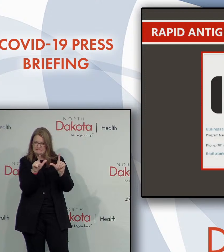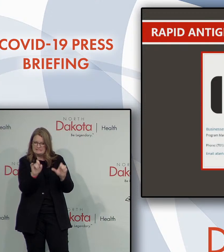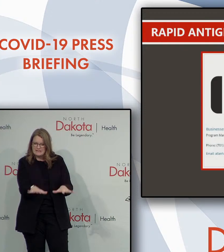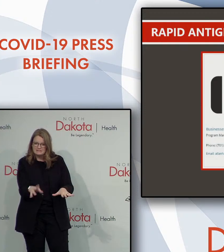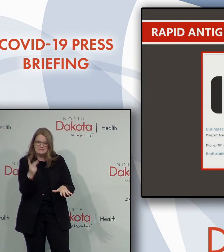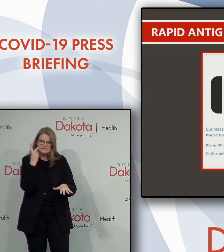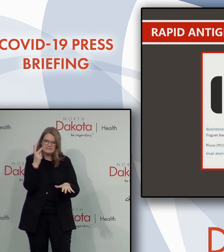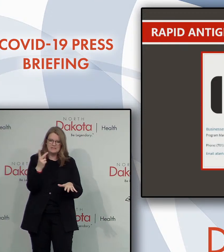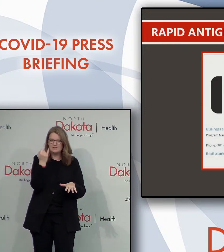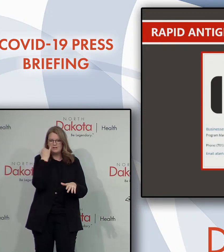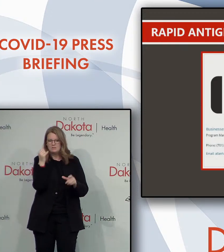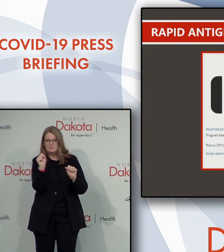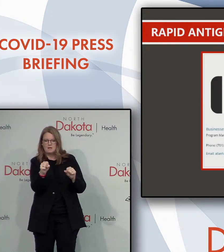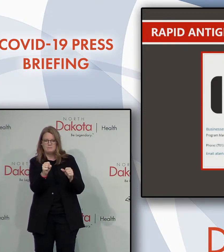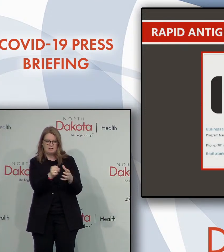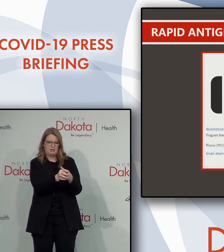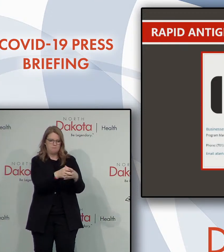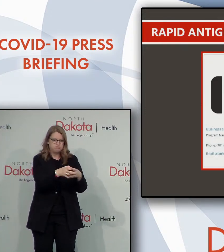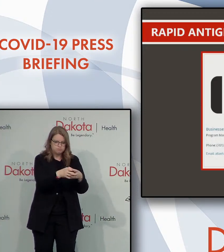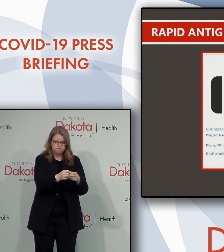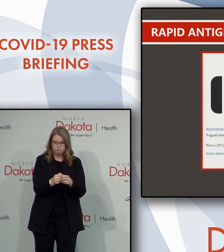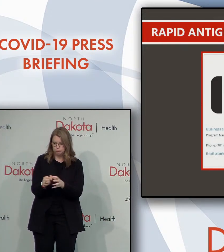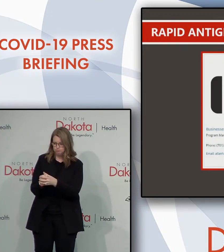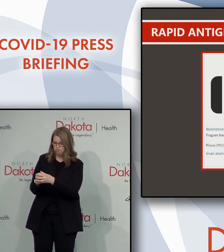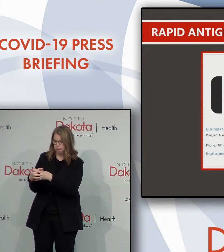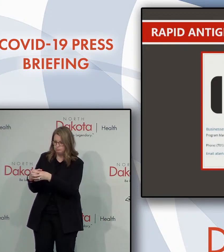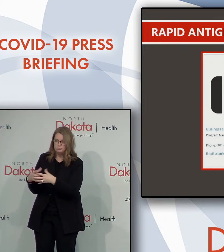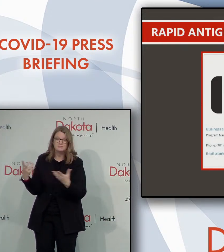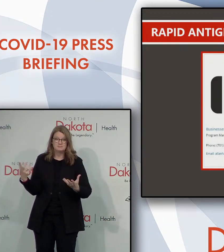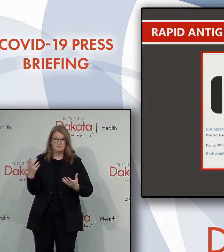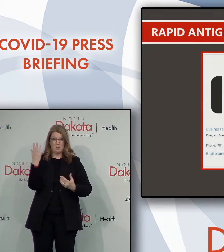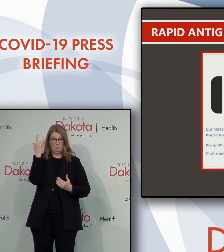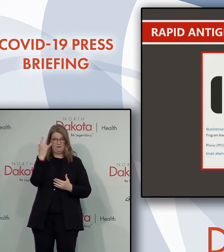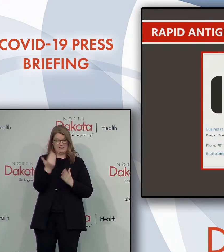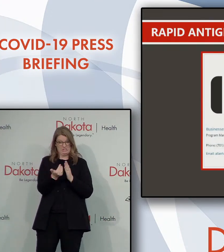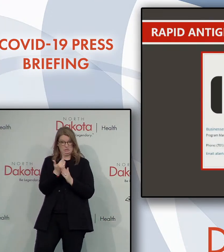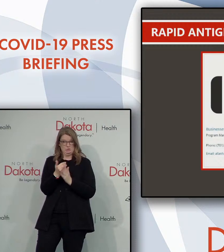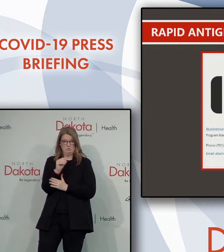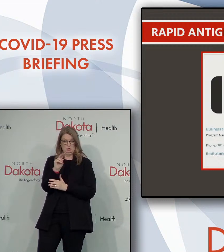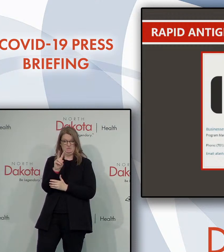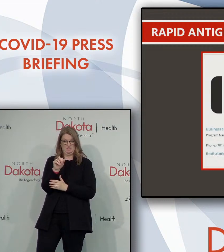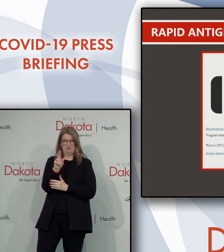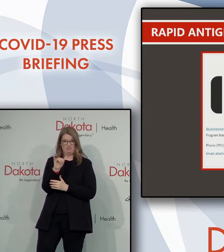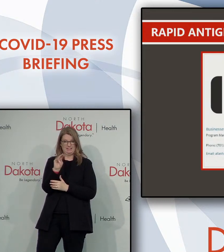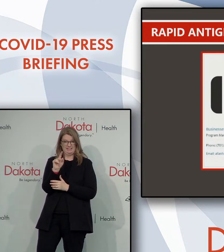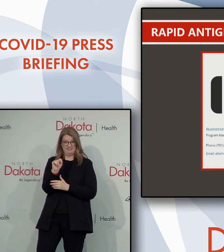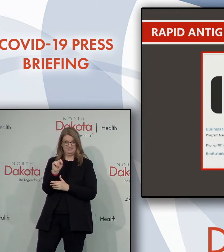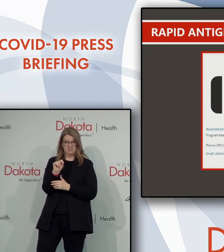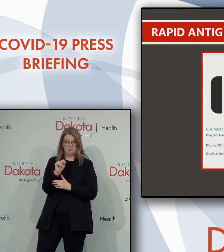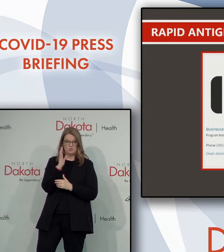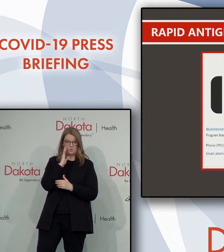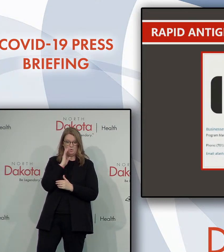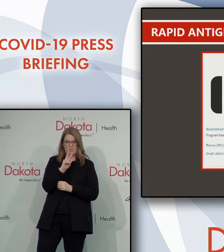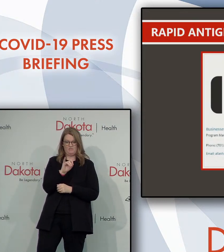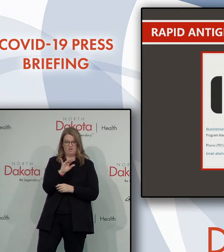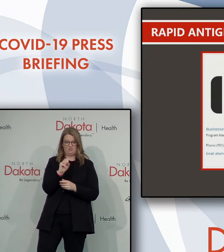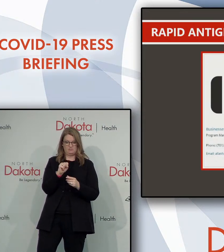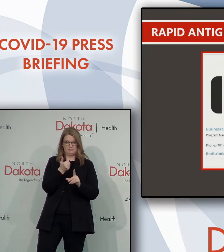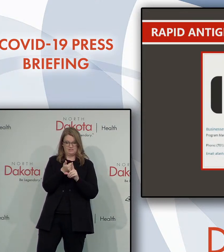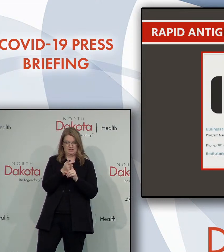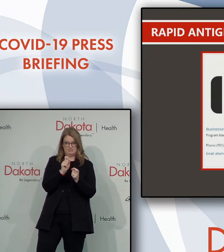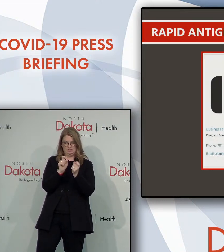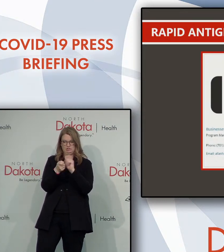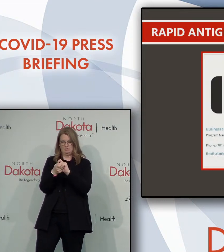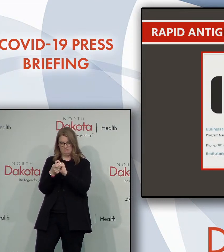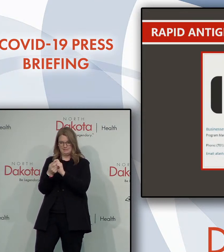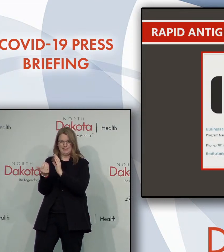outbreaks, particularly as we're facing the possibility of new and more contagious strains that have been identified in the United States. So, again,